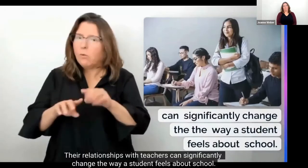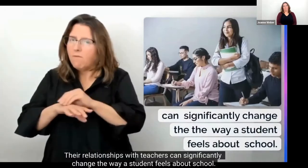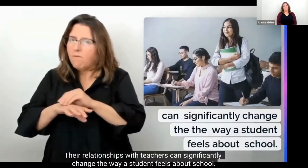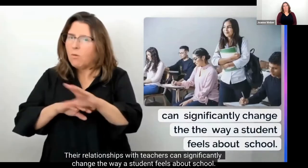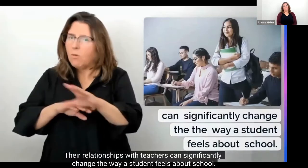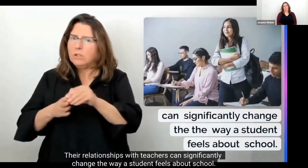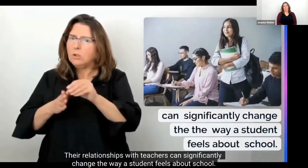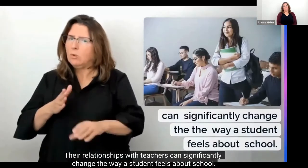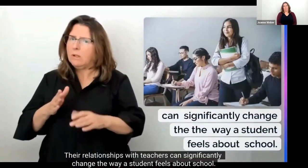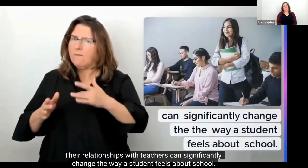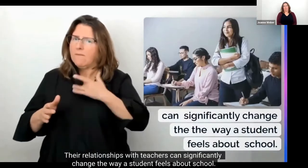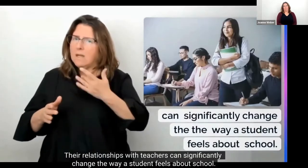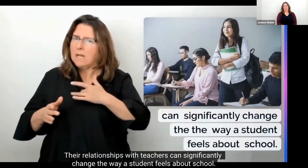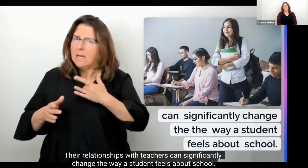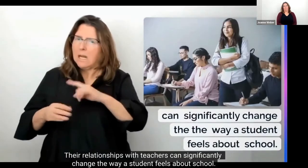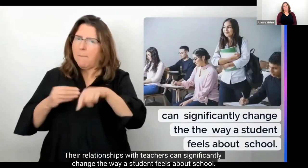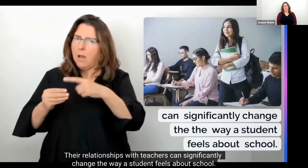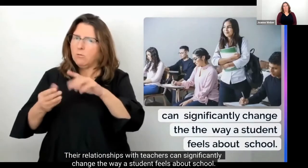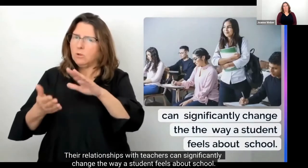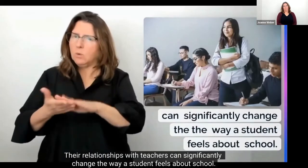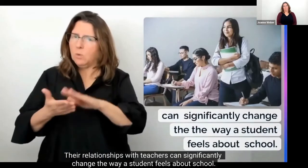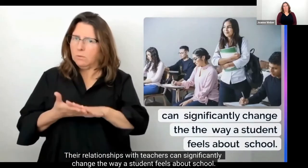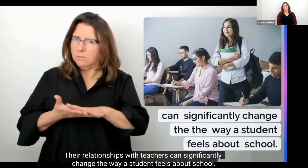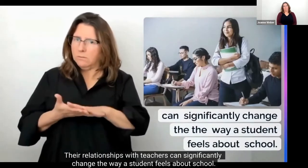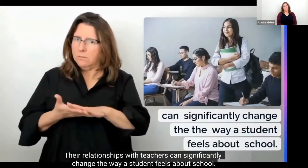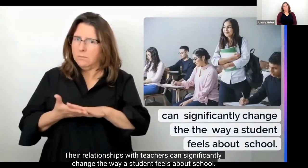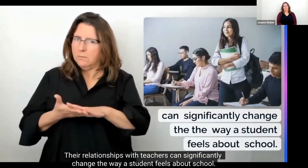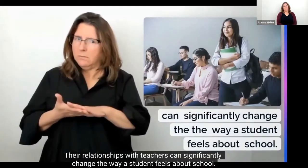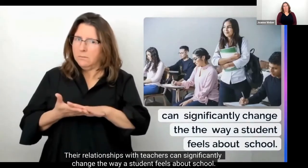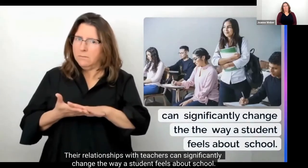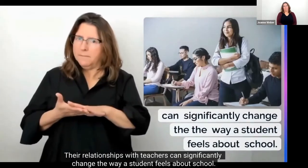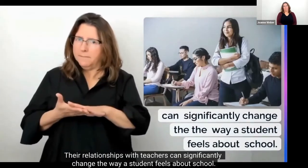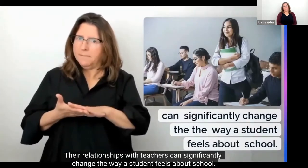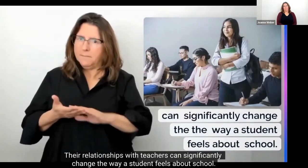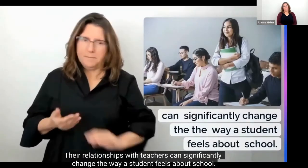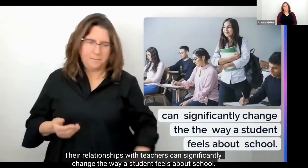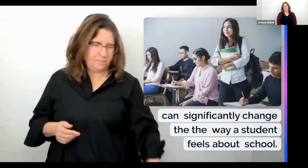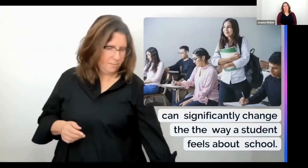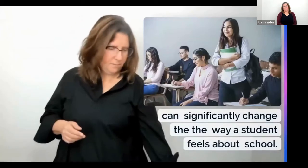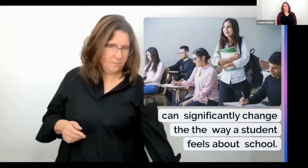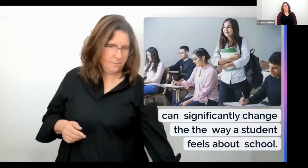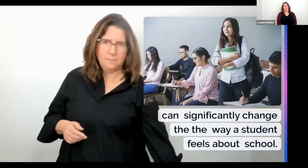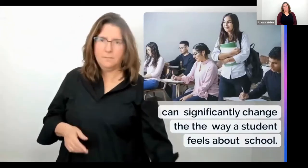Their relationships with teachers can significantly change the way a student feels about school.